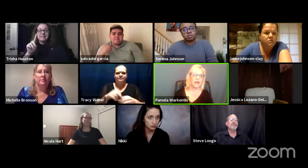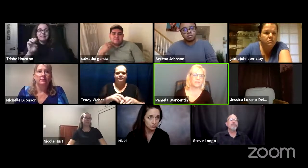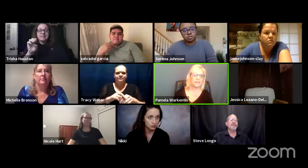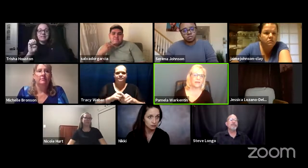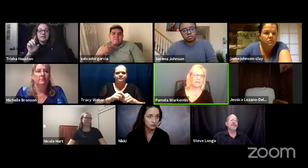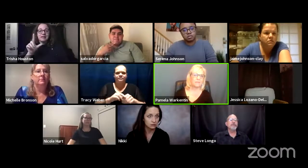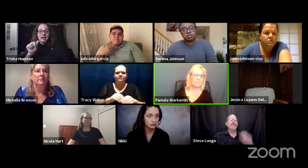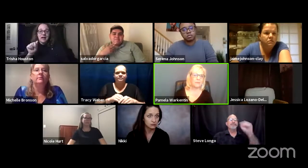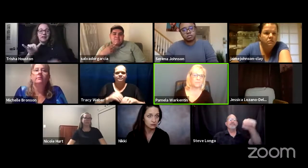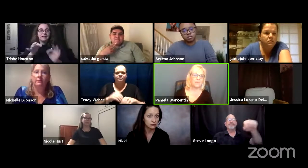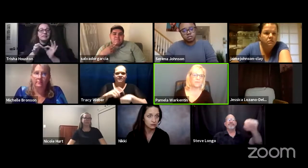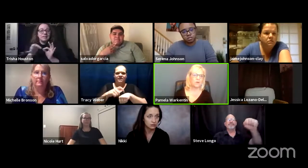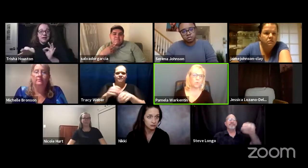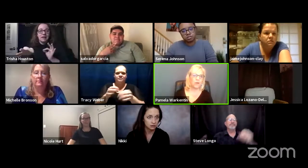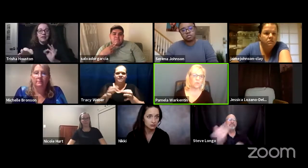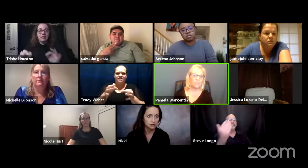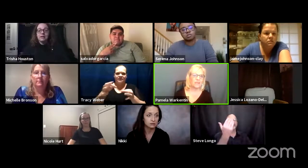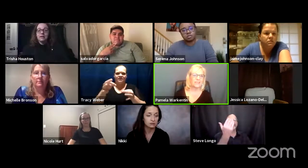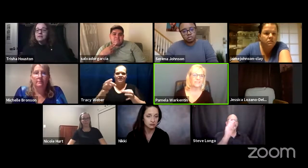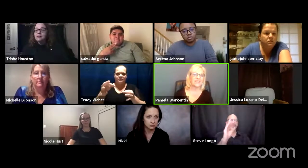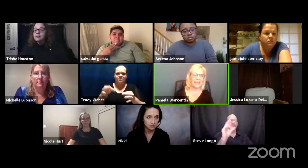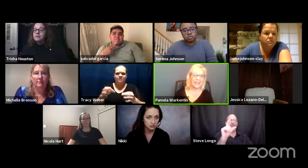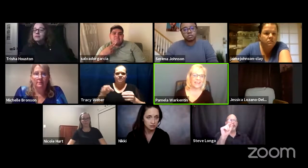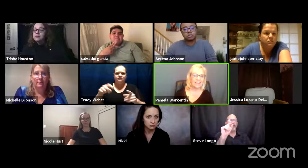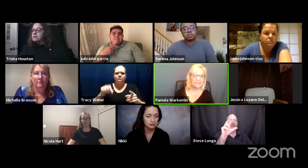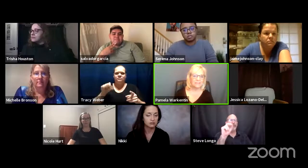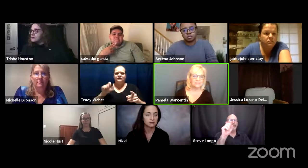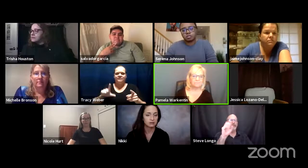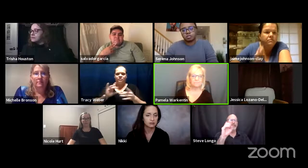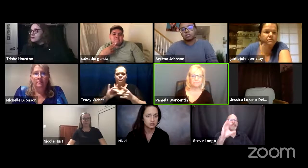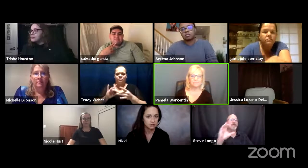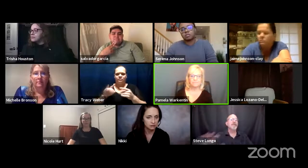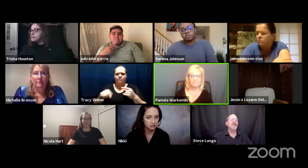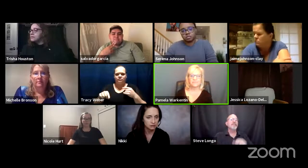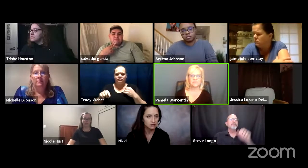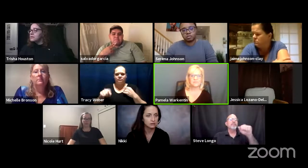And then remember that there will be a delay.